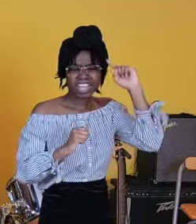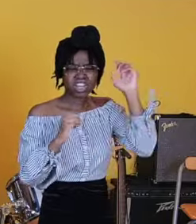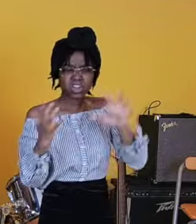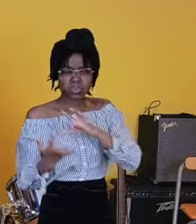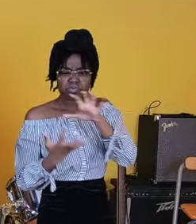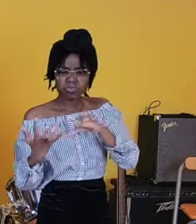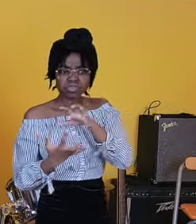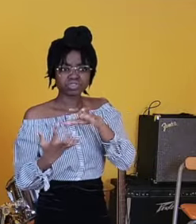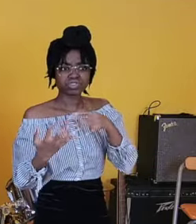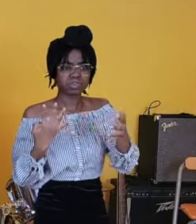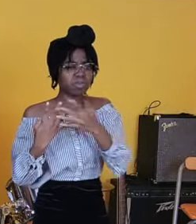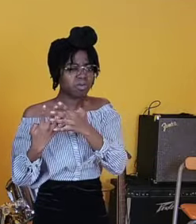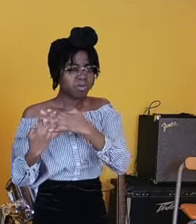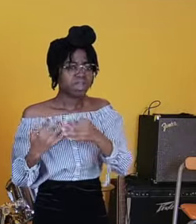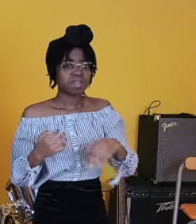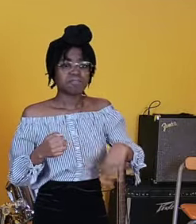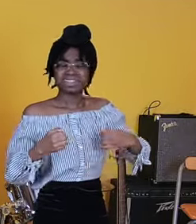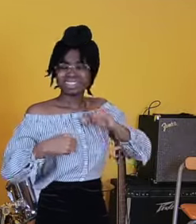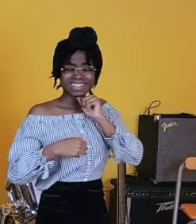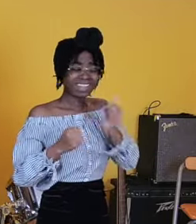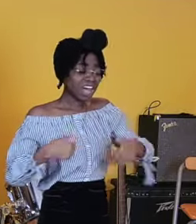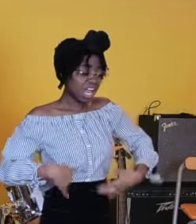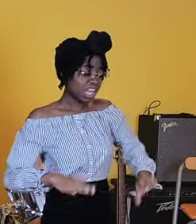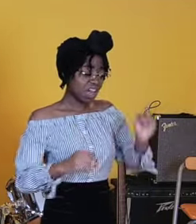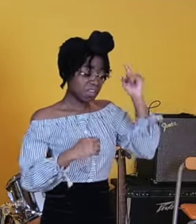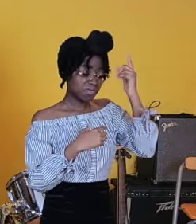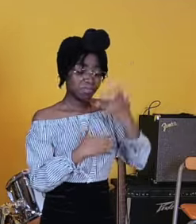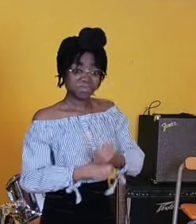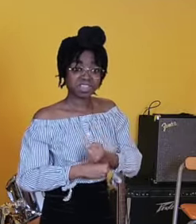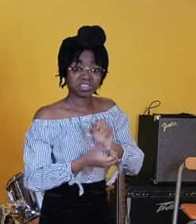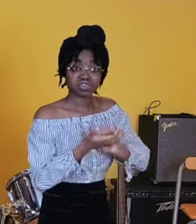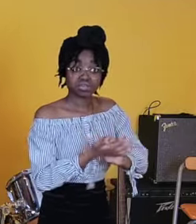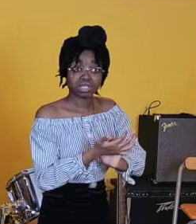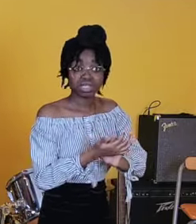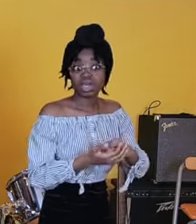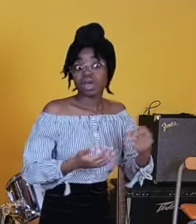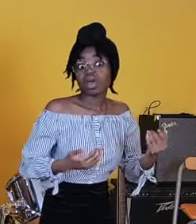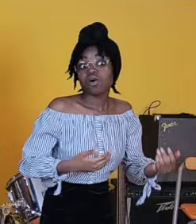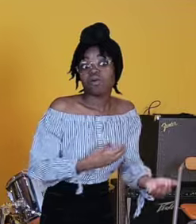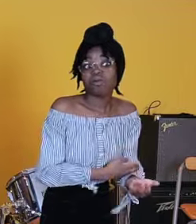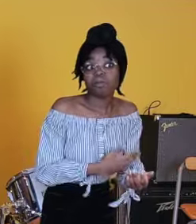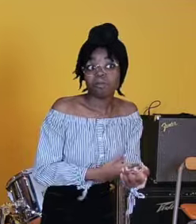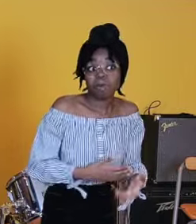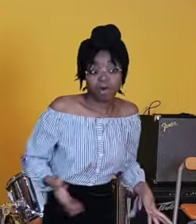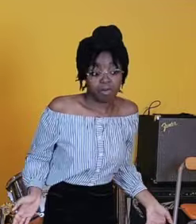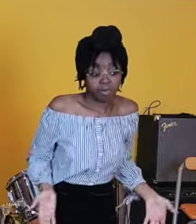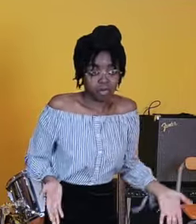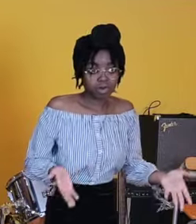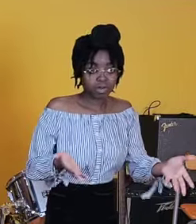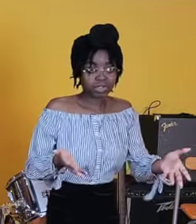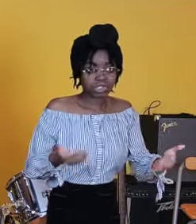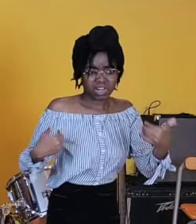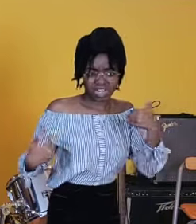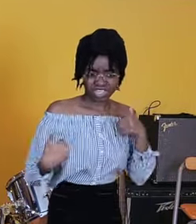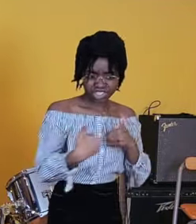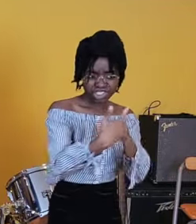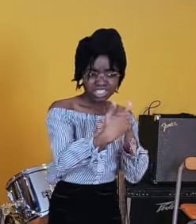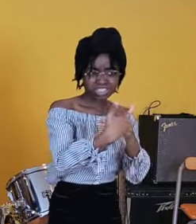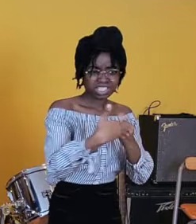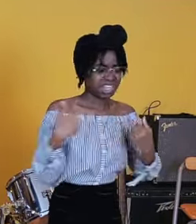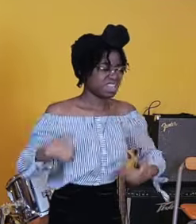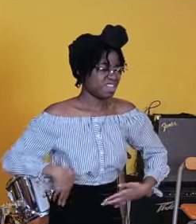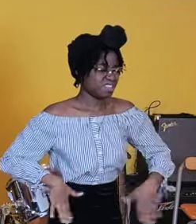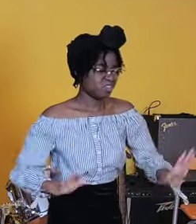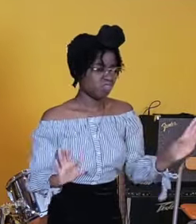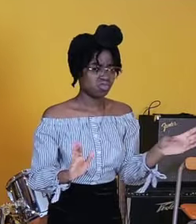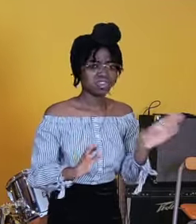not allow their faith to be weakened. And this morning, I'm here to encourage you, to challenge you as a father and as a church, don't allow the situation